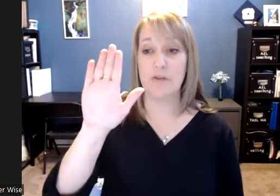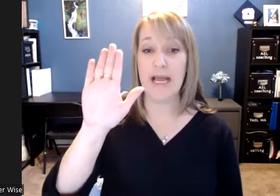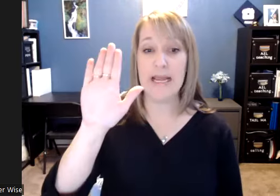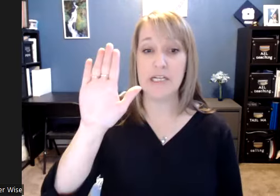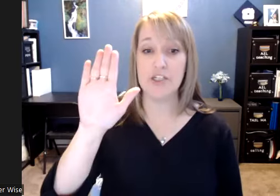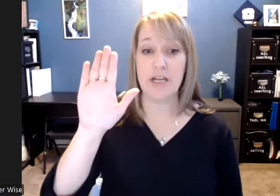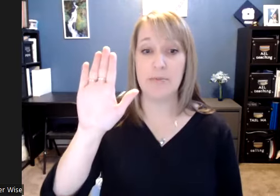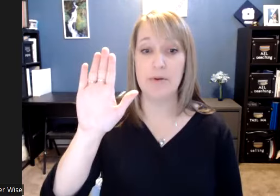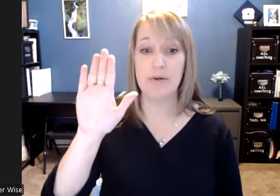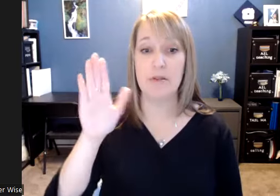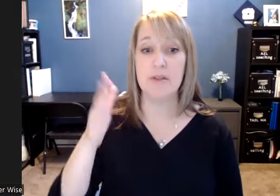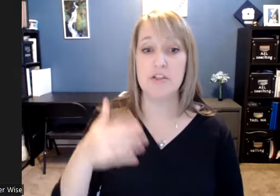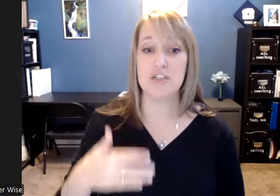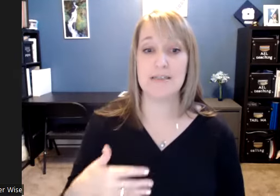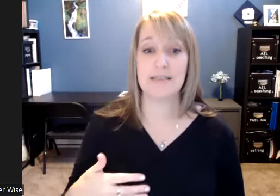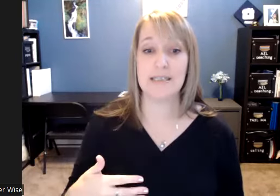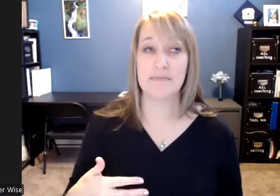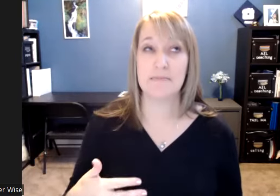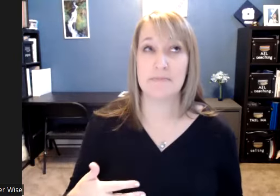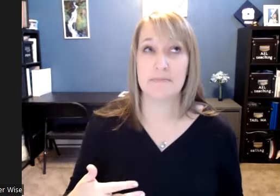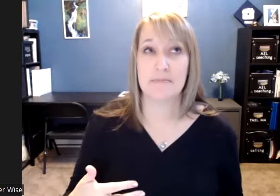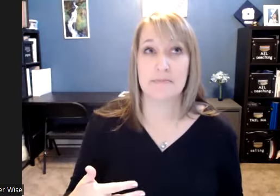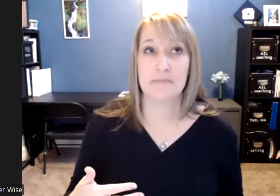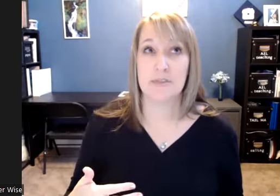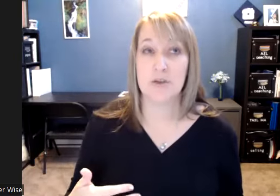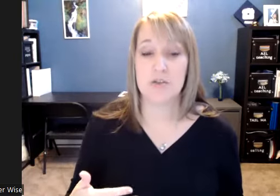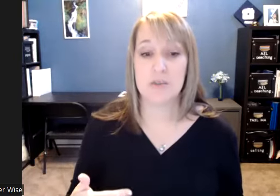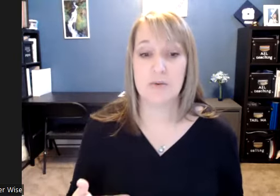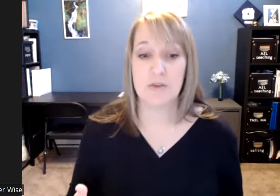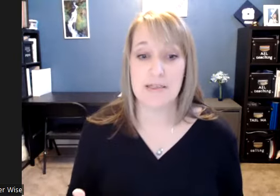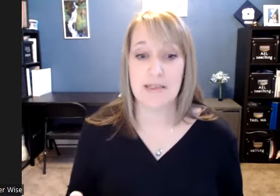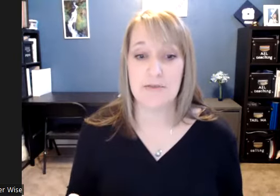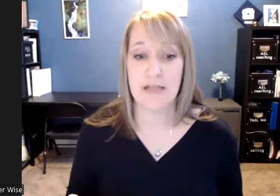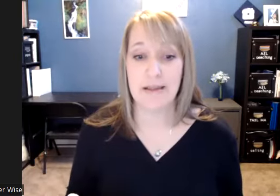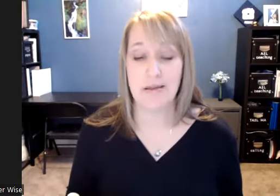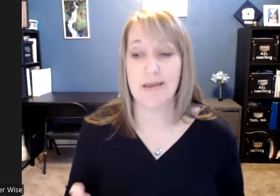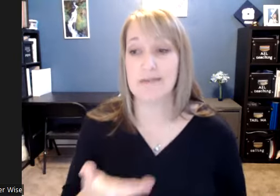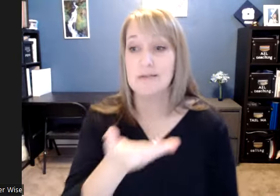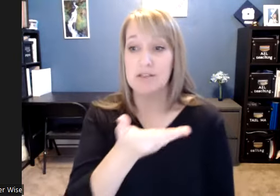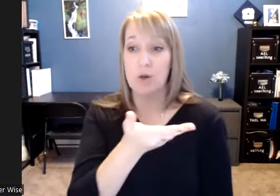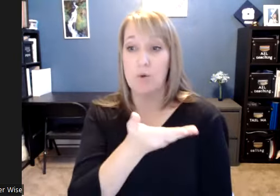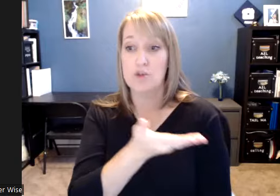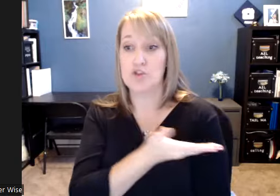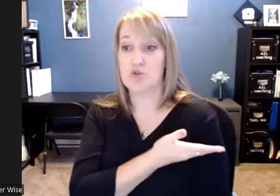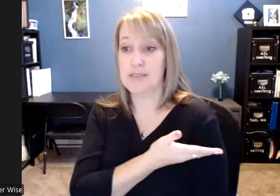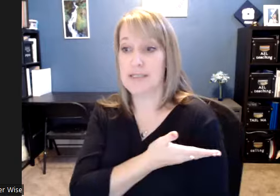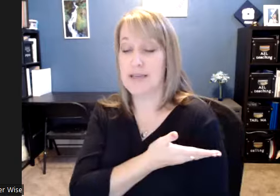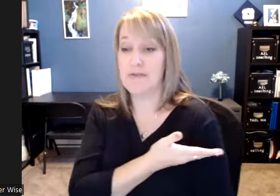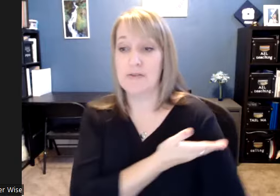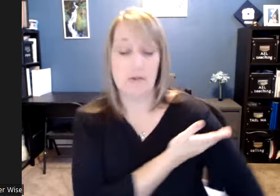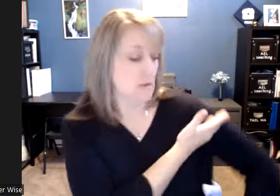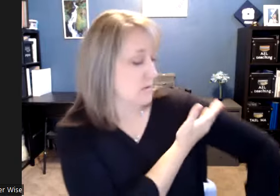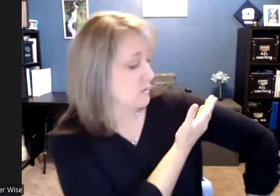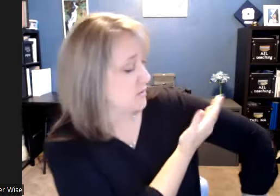flat hand shape that just goes to wherever the sleeve length is. So short sleeve would